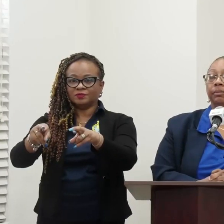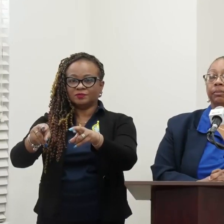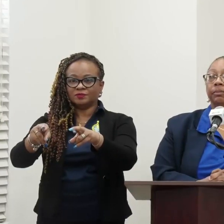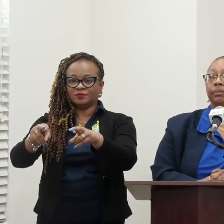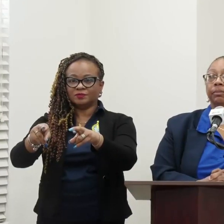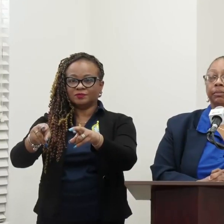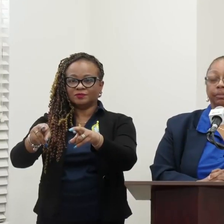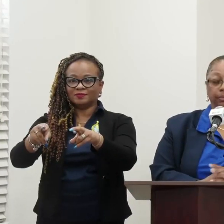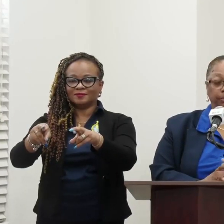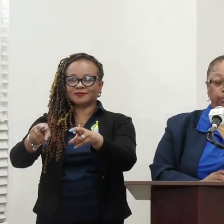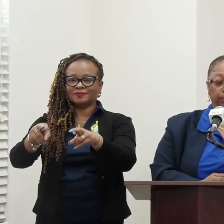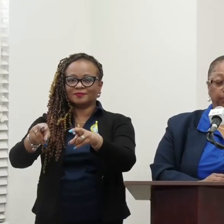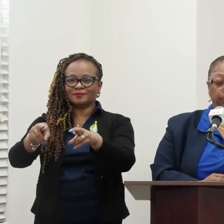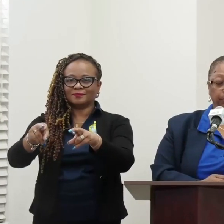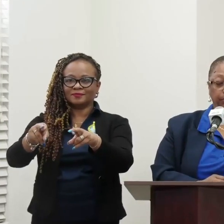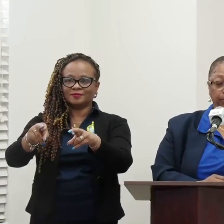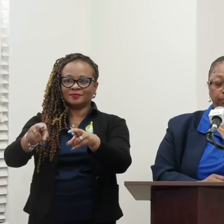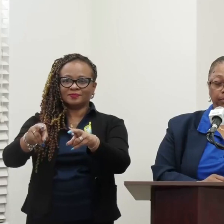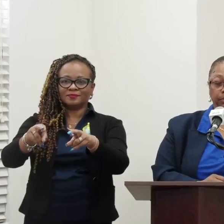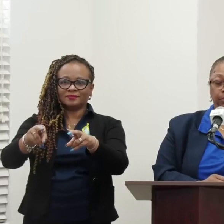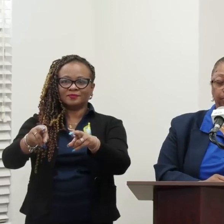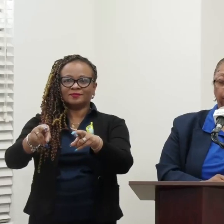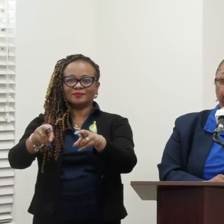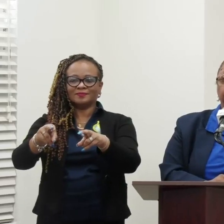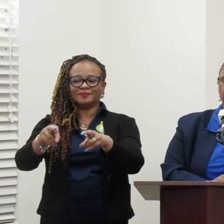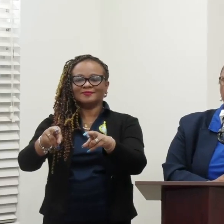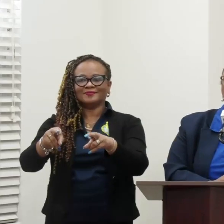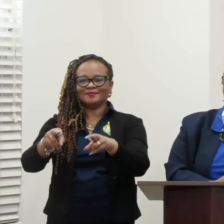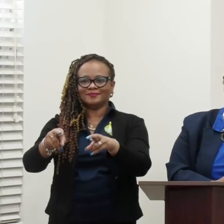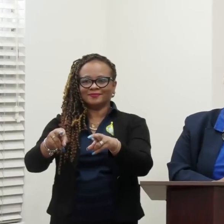parle dans NEMA, dans Gladstone Road.